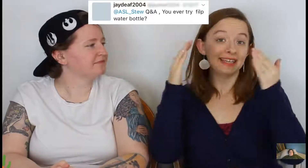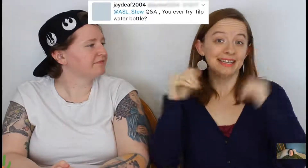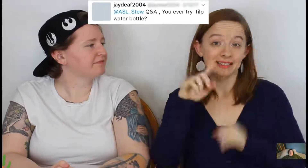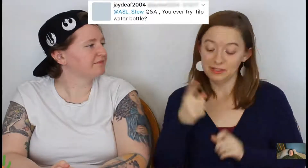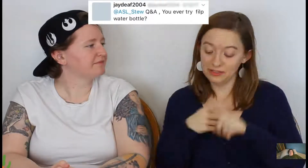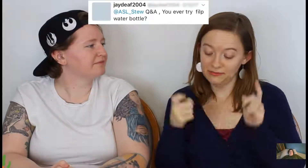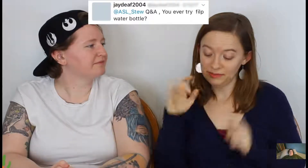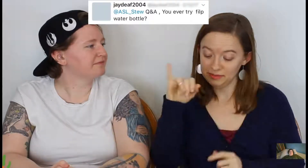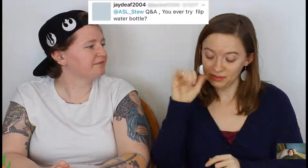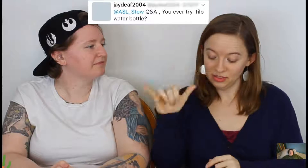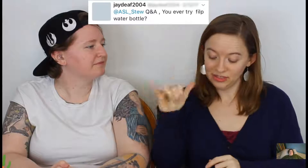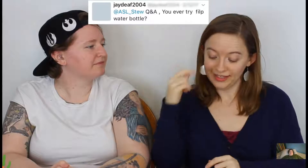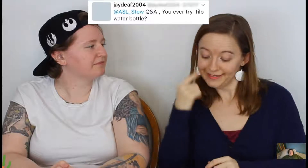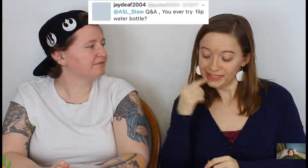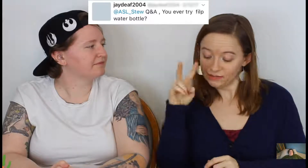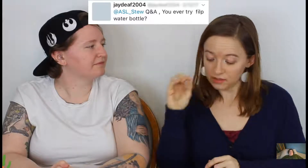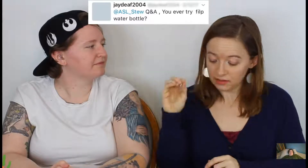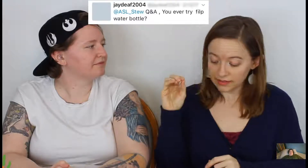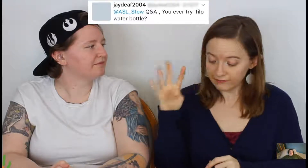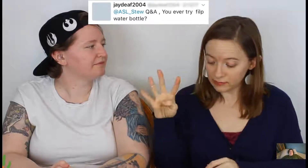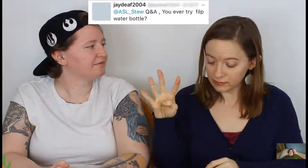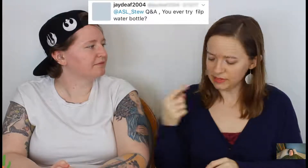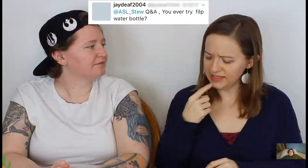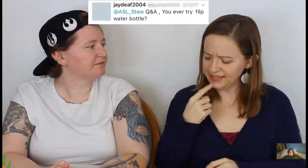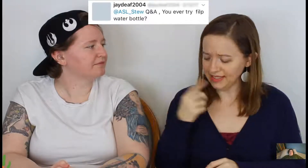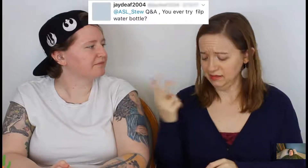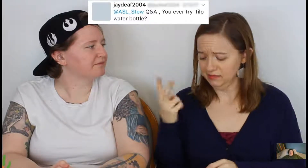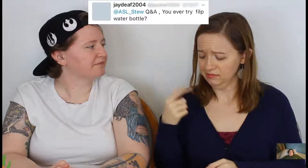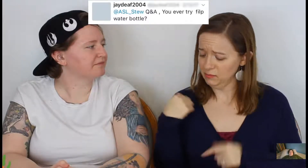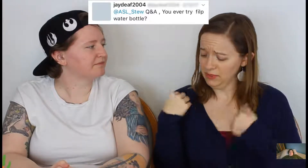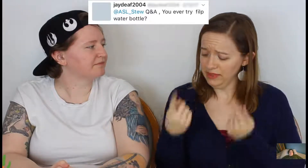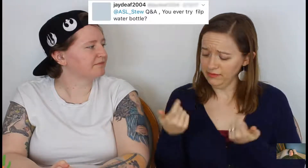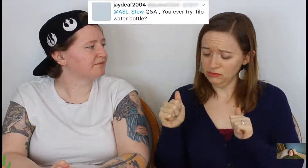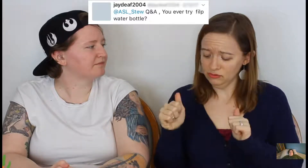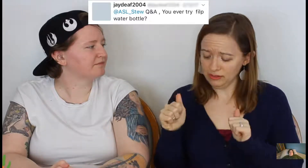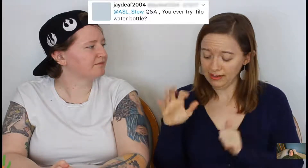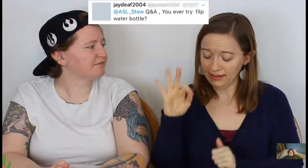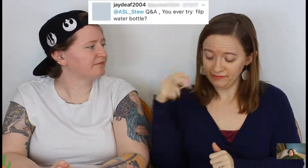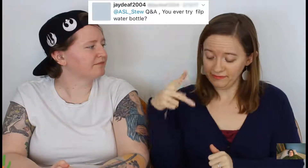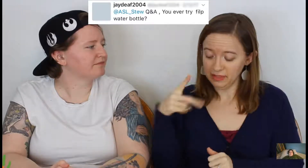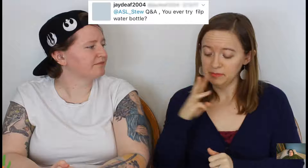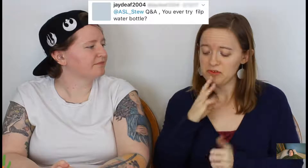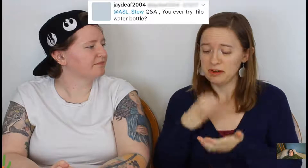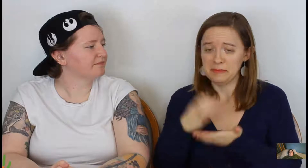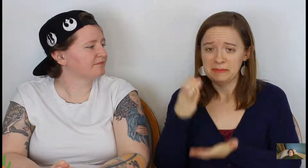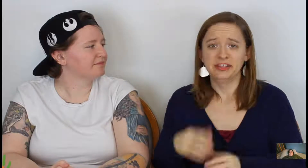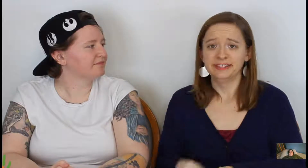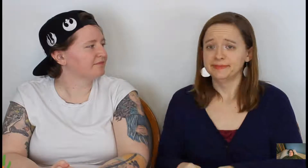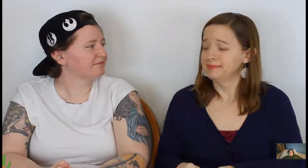Okay. Next question is from JDef 2004. Says, have you ever tried the flip